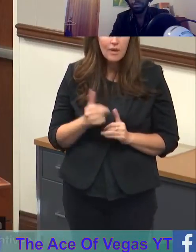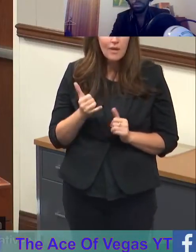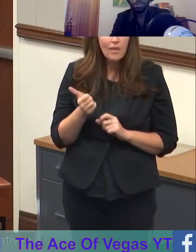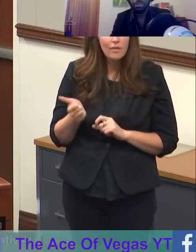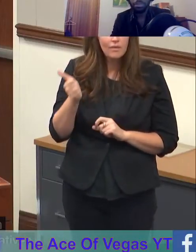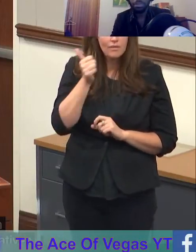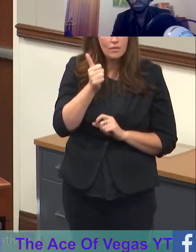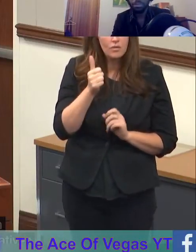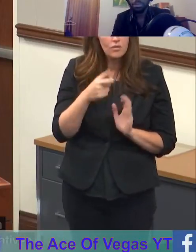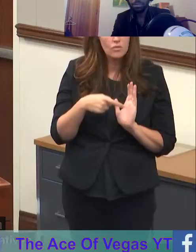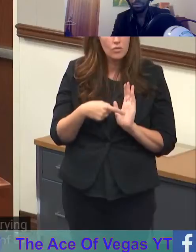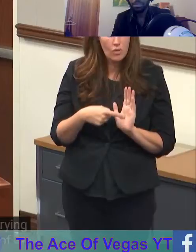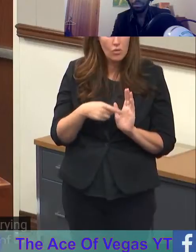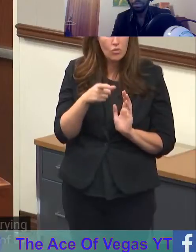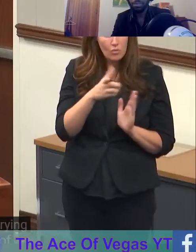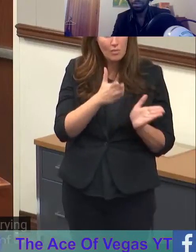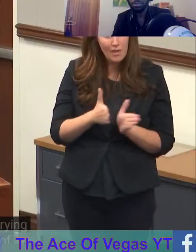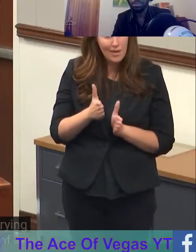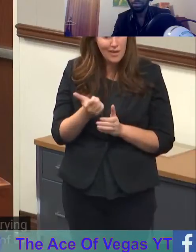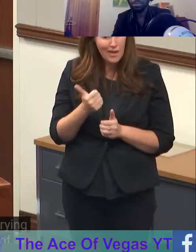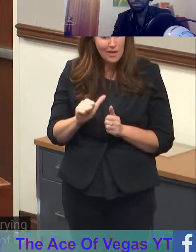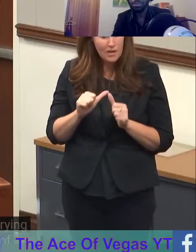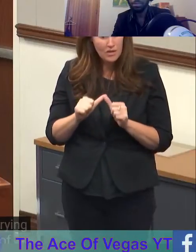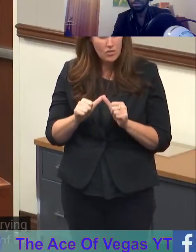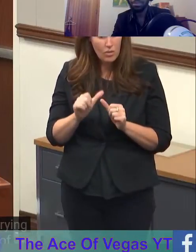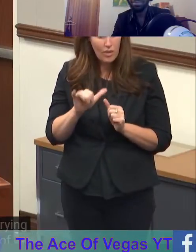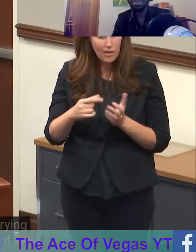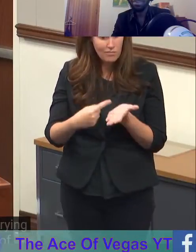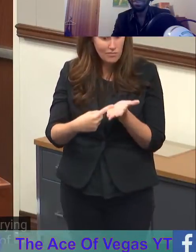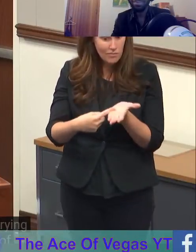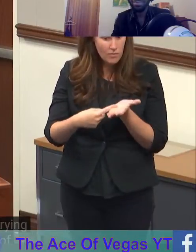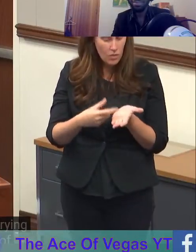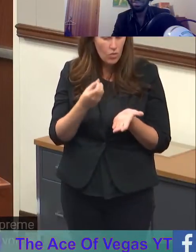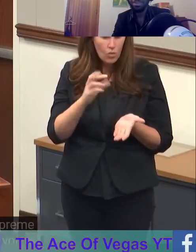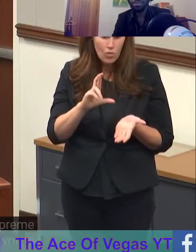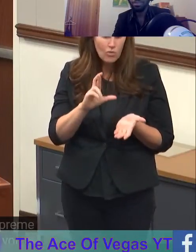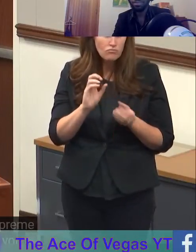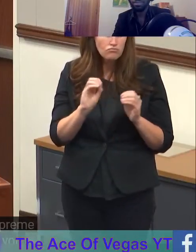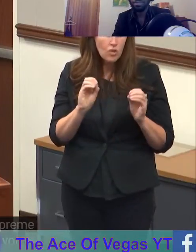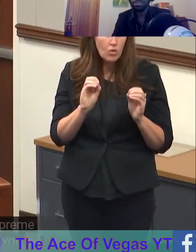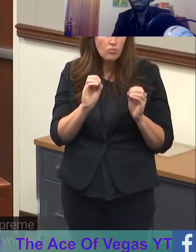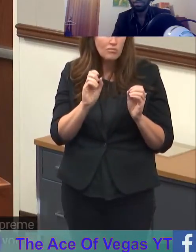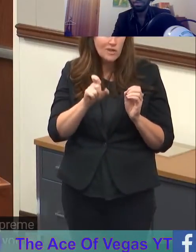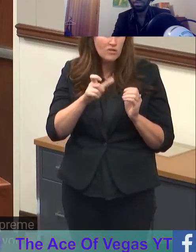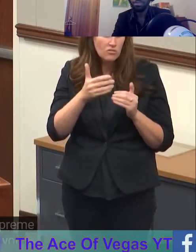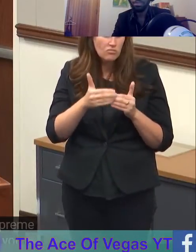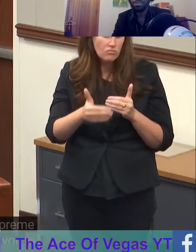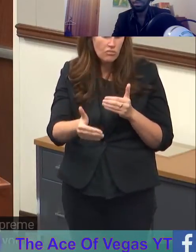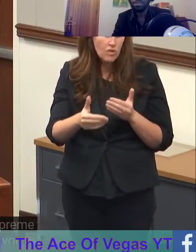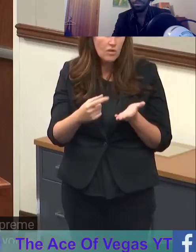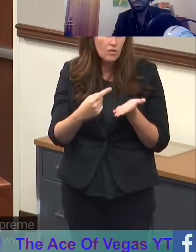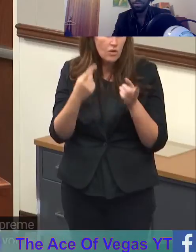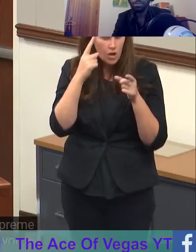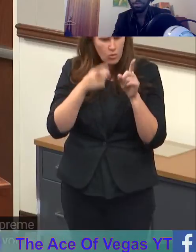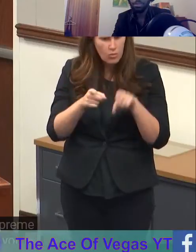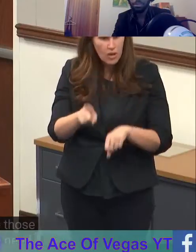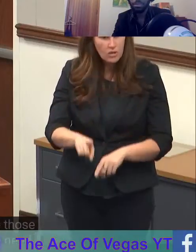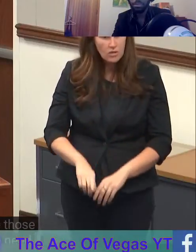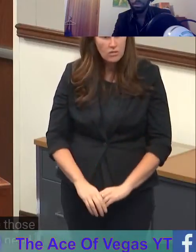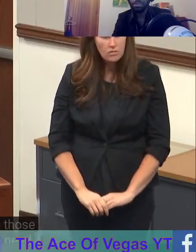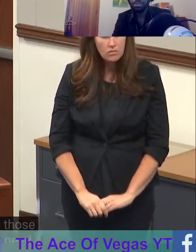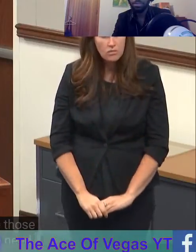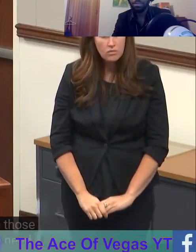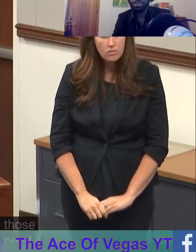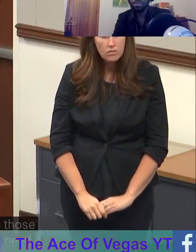Court upheld the cap, do you have any plans to continue those negotiations, or is there no need to seek any sort of compromise? Well, I'm always willing to talk